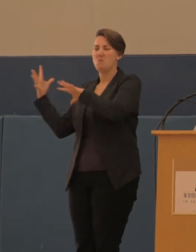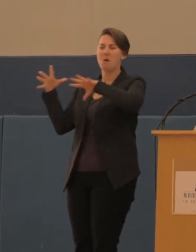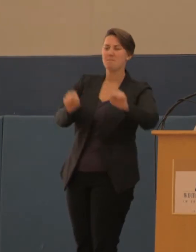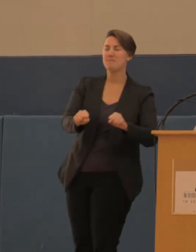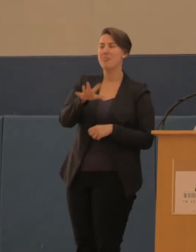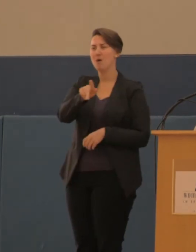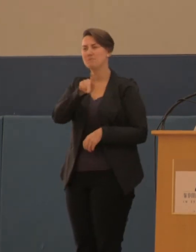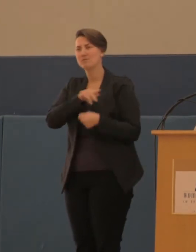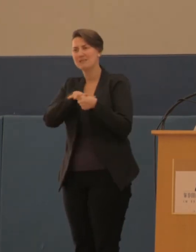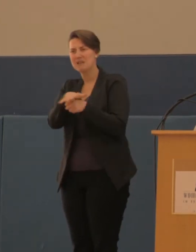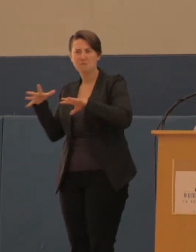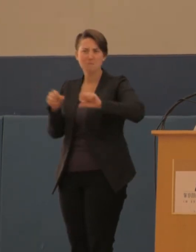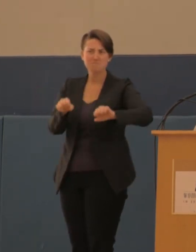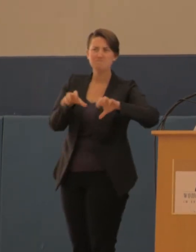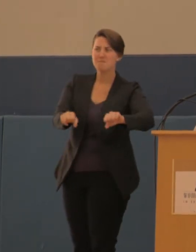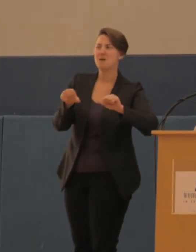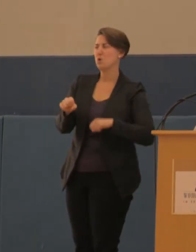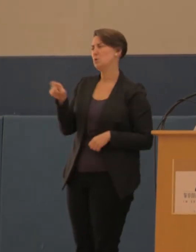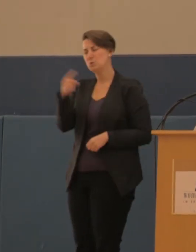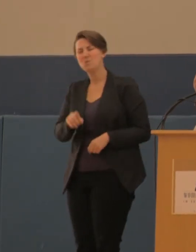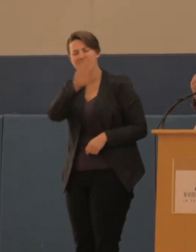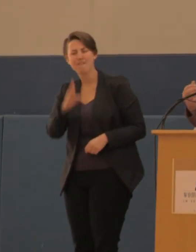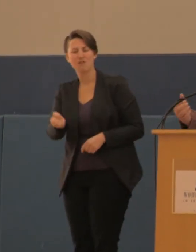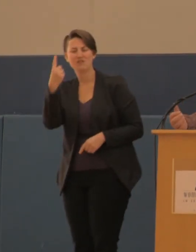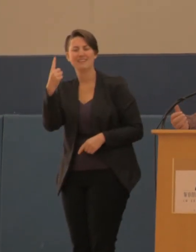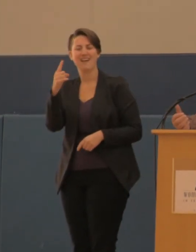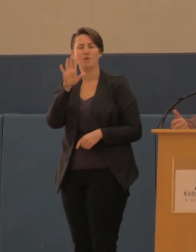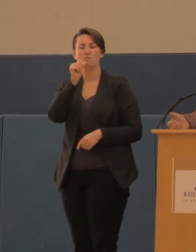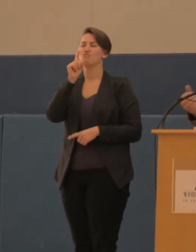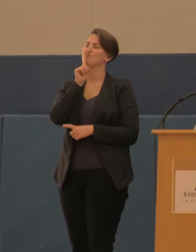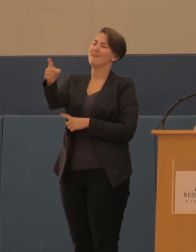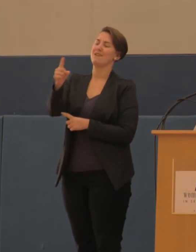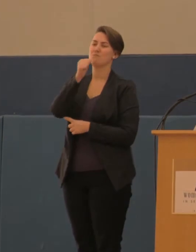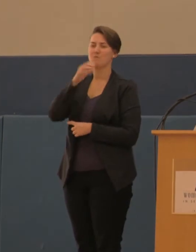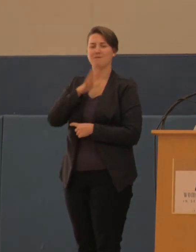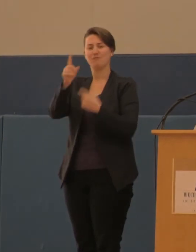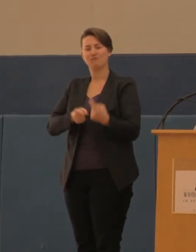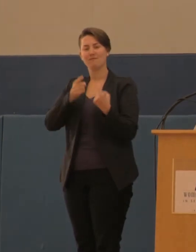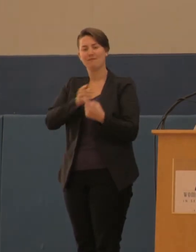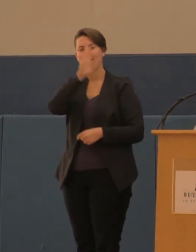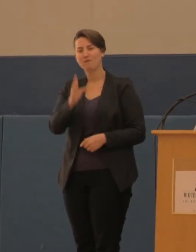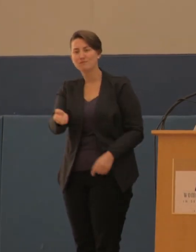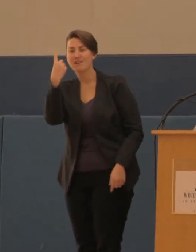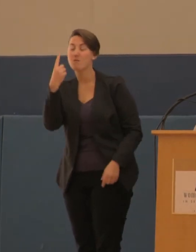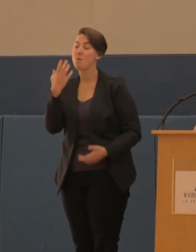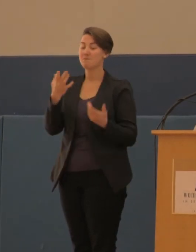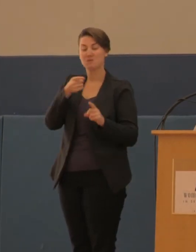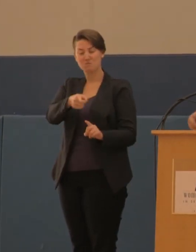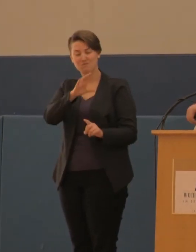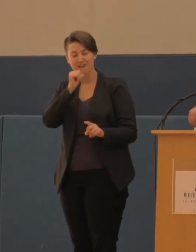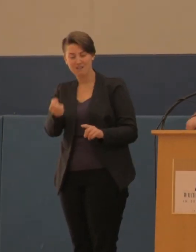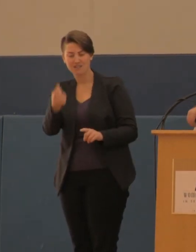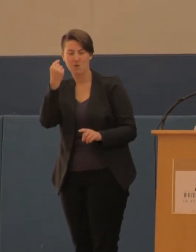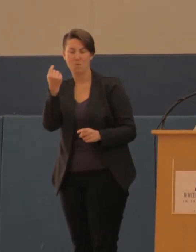spaces, that we don't understand the struggle women, real women, have, or that we don't really understand what it's